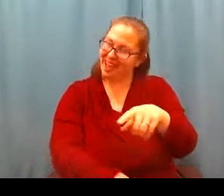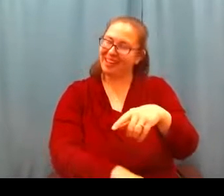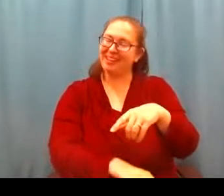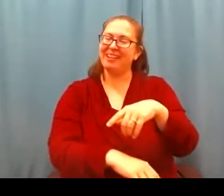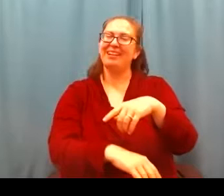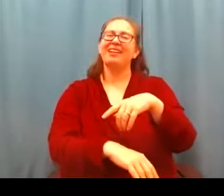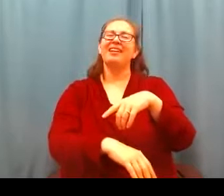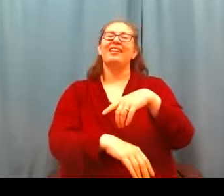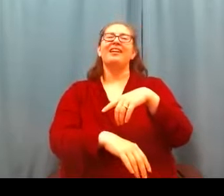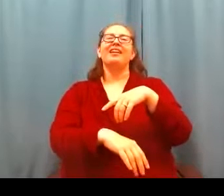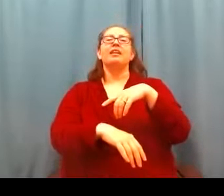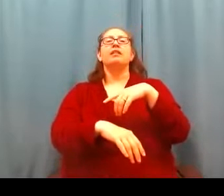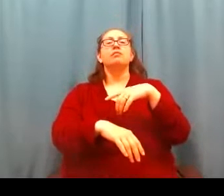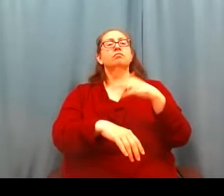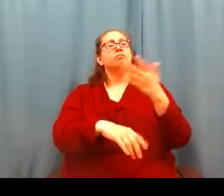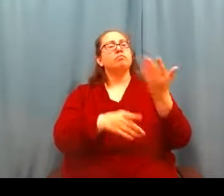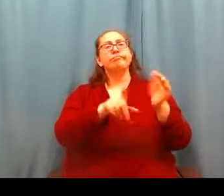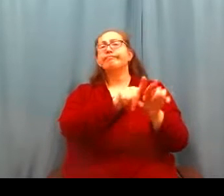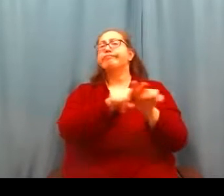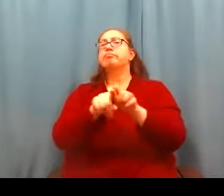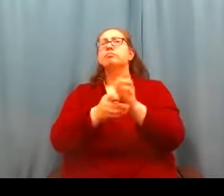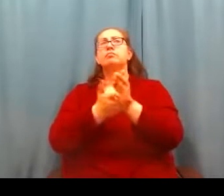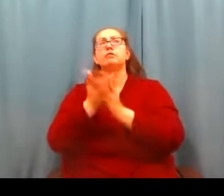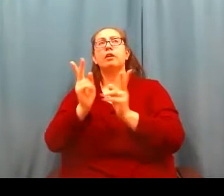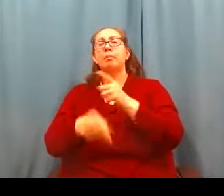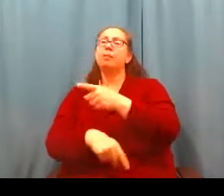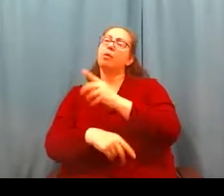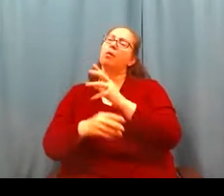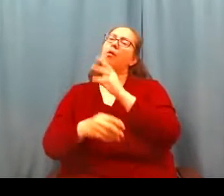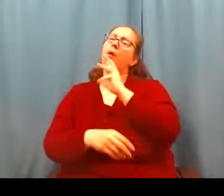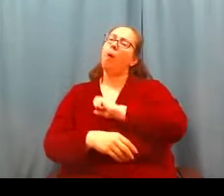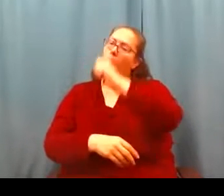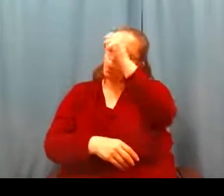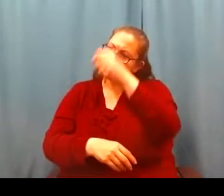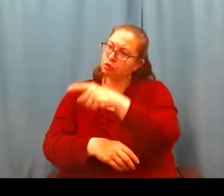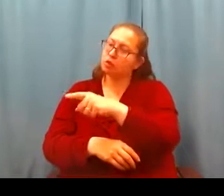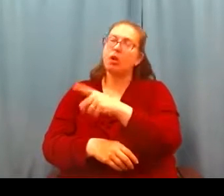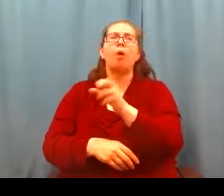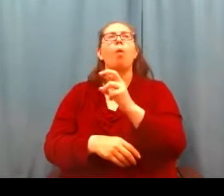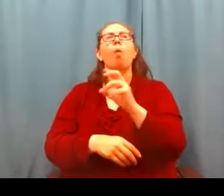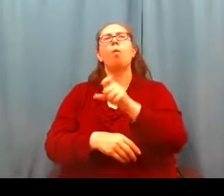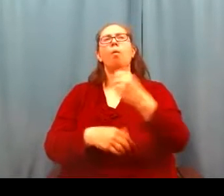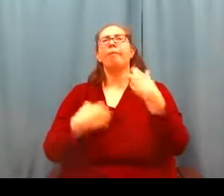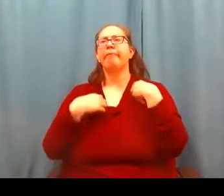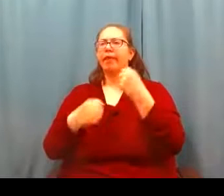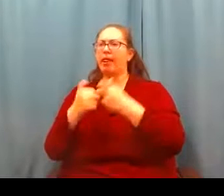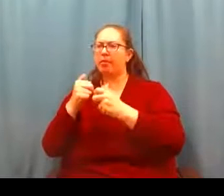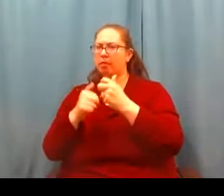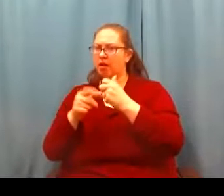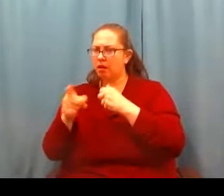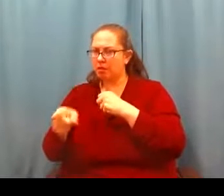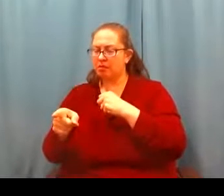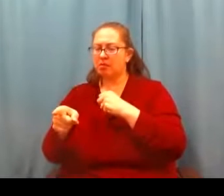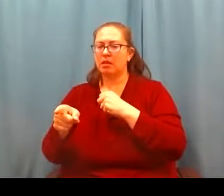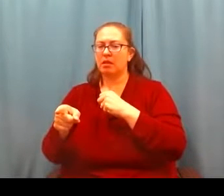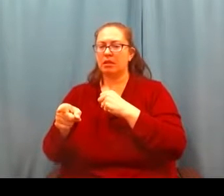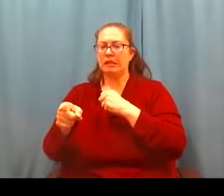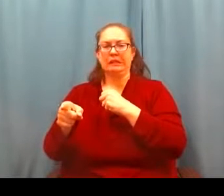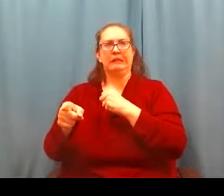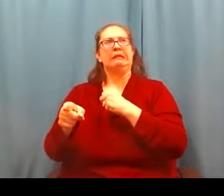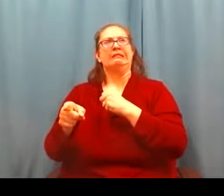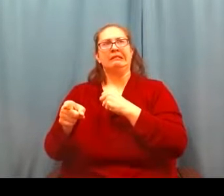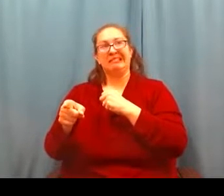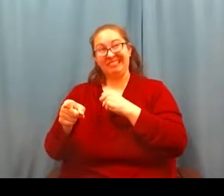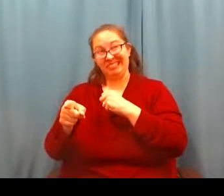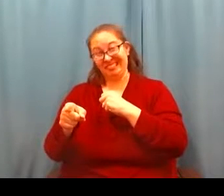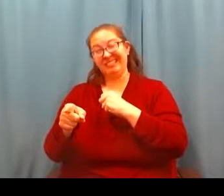Similarly, for people who have, who are maybe older or have an underlying health condition, they really should